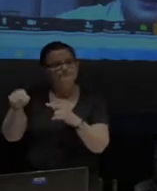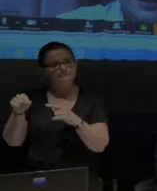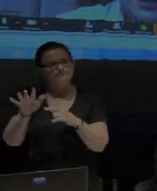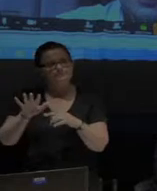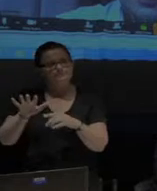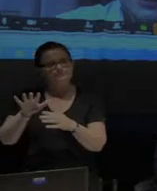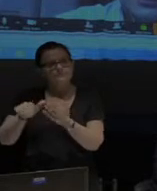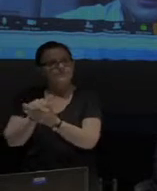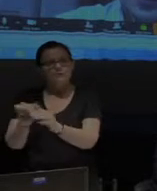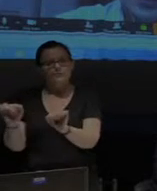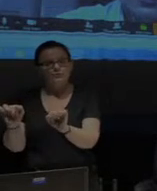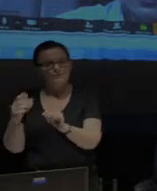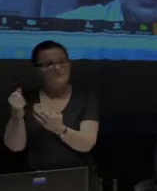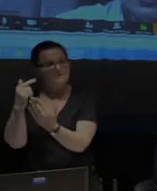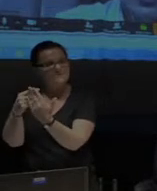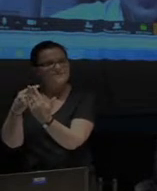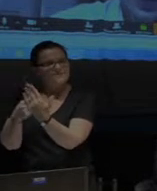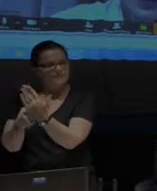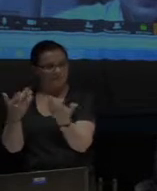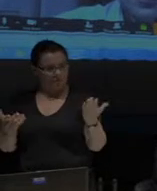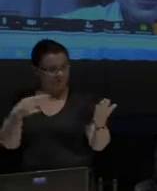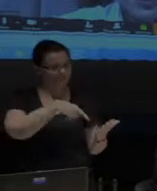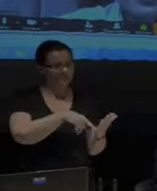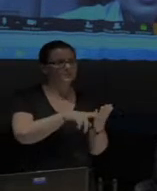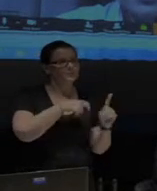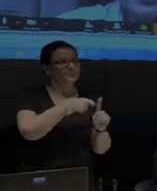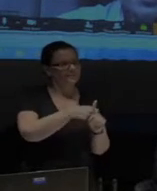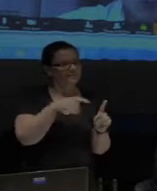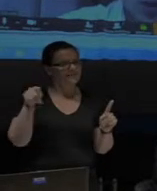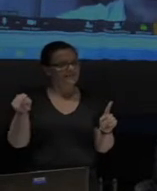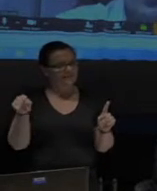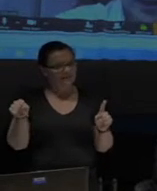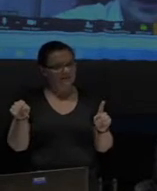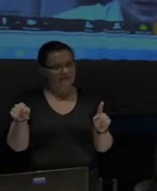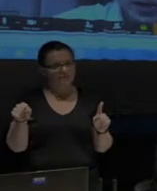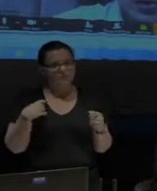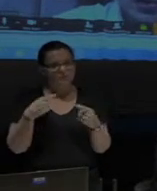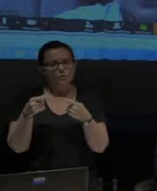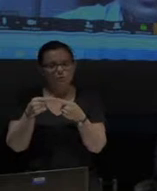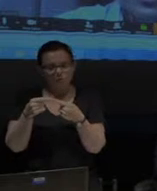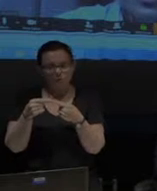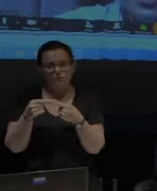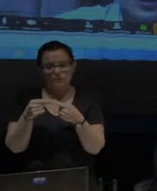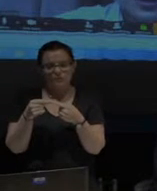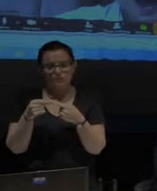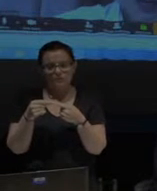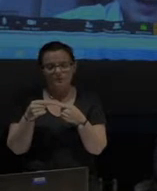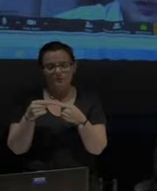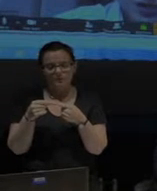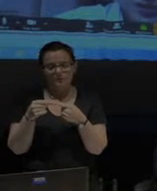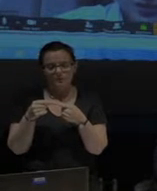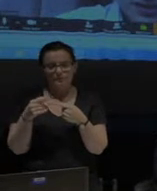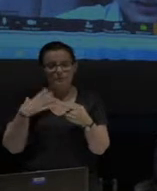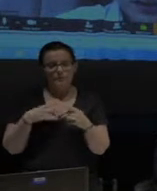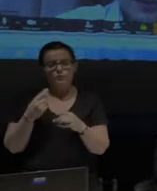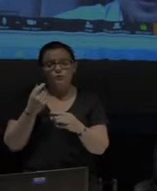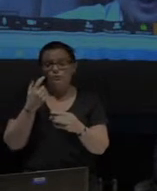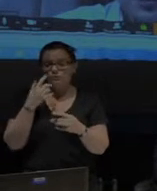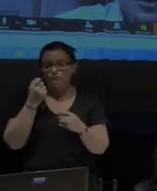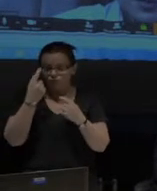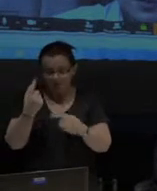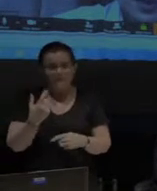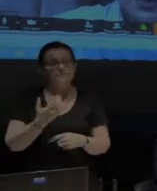sophisticated yet as the one in the UK. So I say this, one, in recognition of how much is available